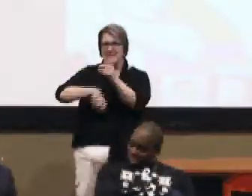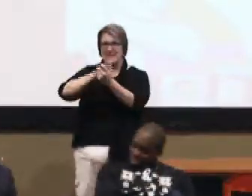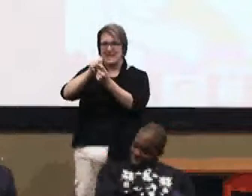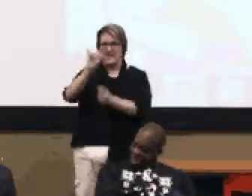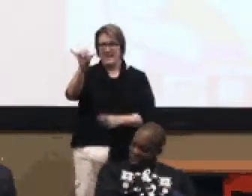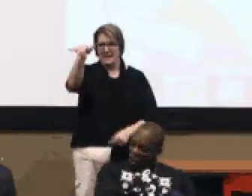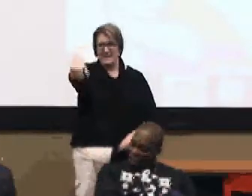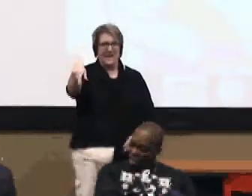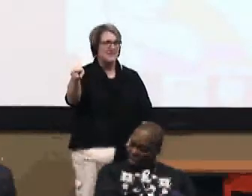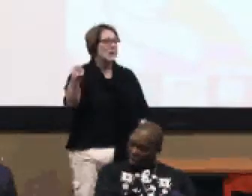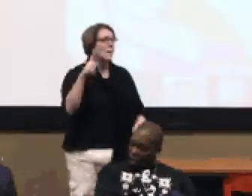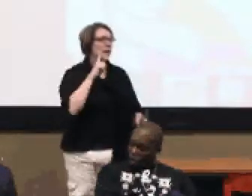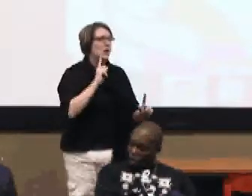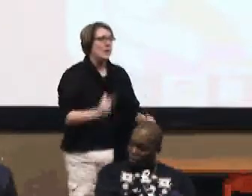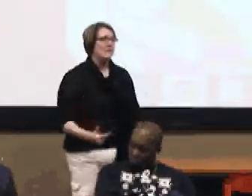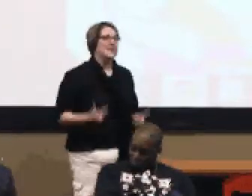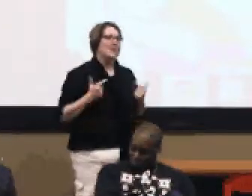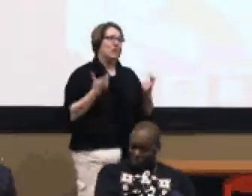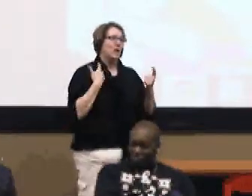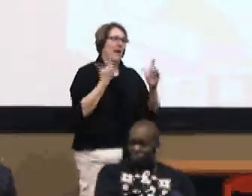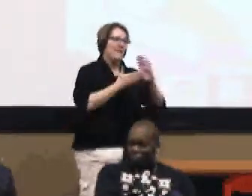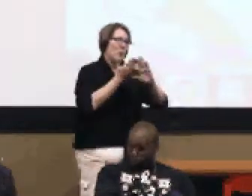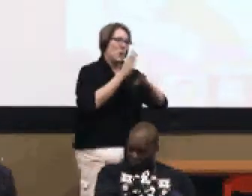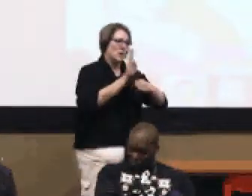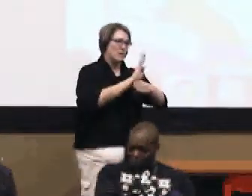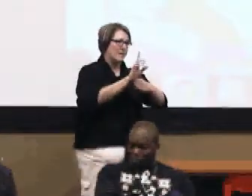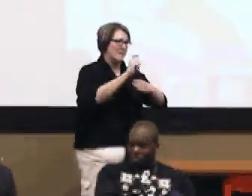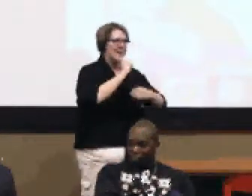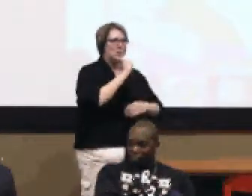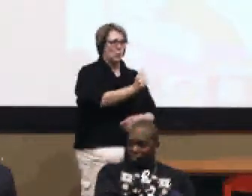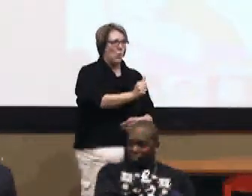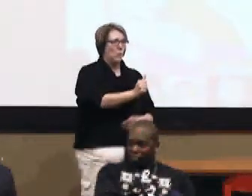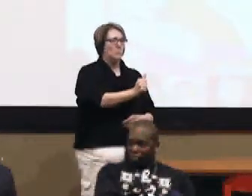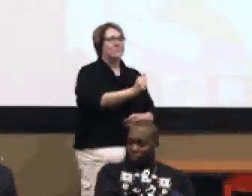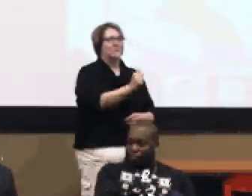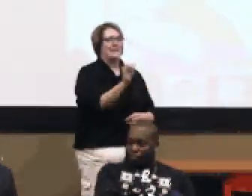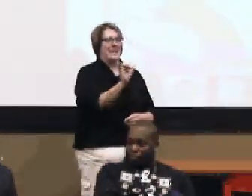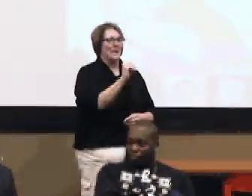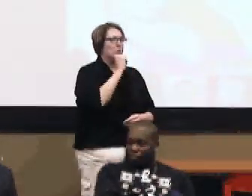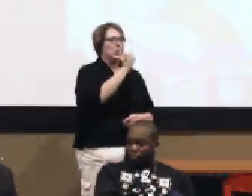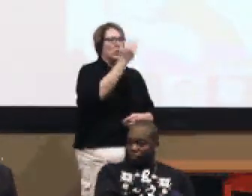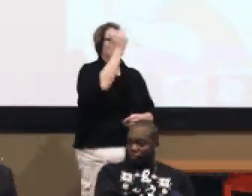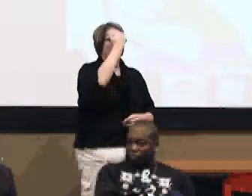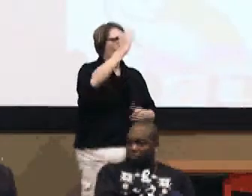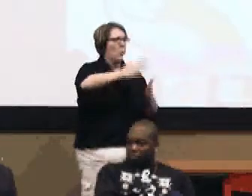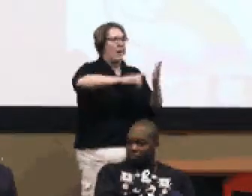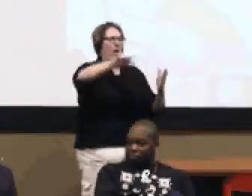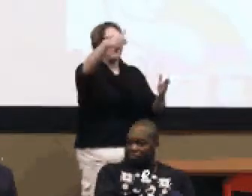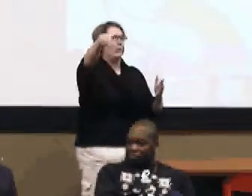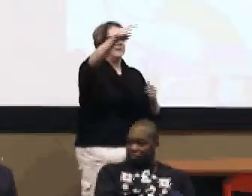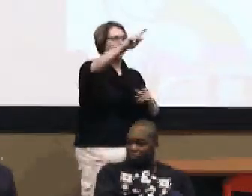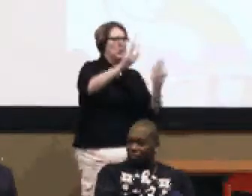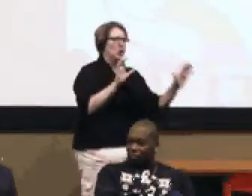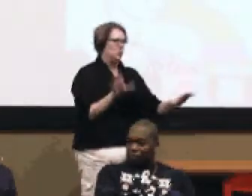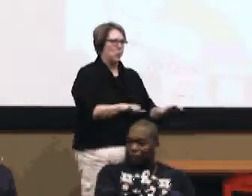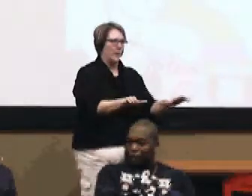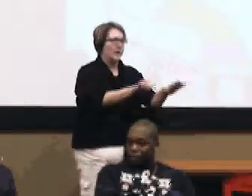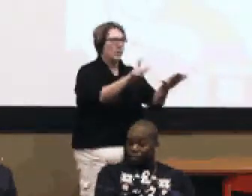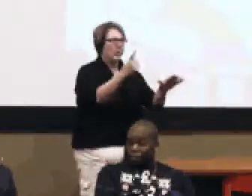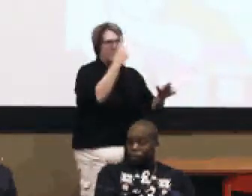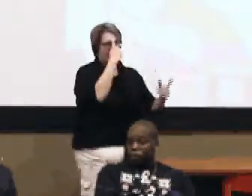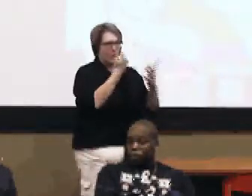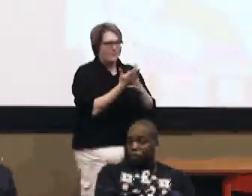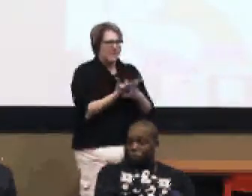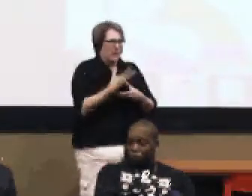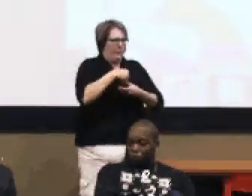think what you need to do is live your life and run your business like you don't know what other people are doing. You gotta think of yourself in a